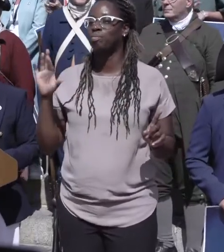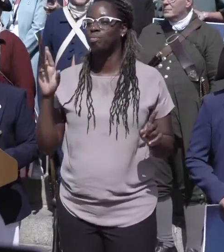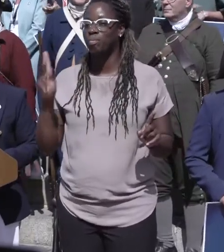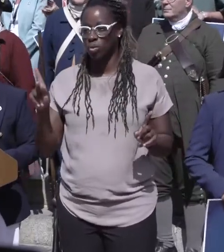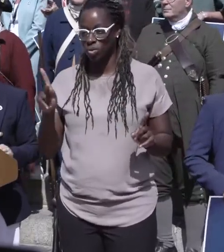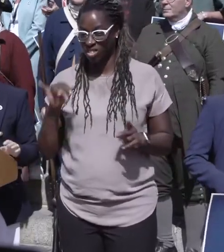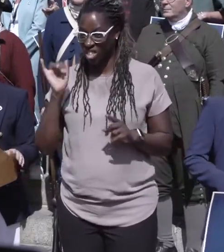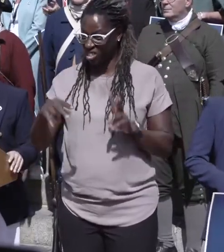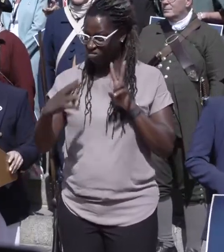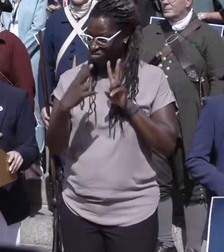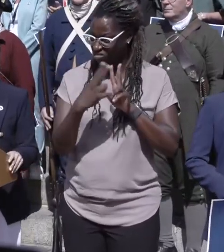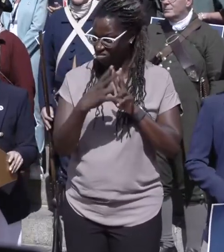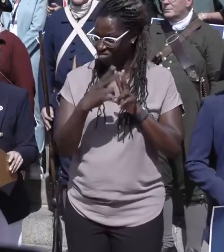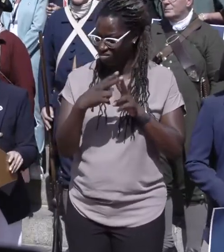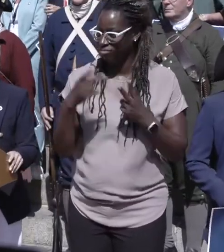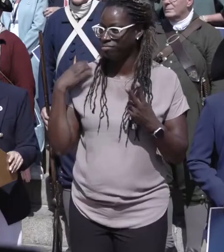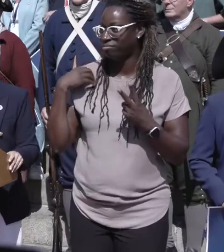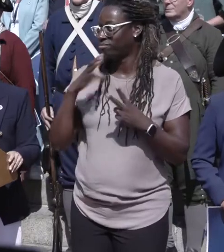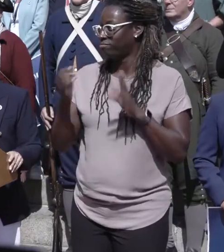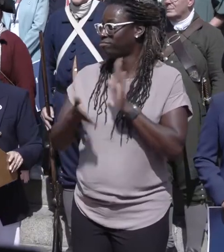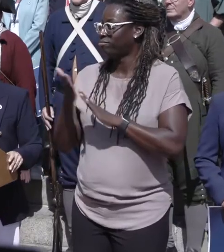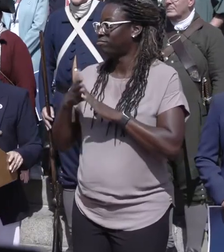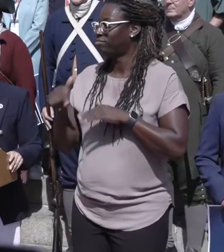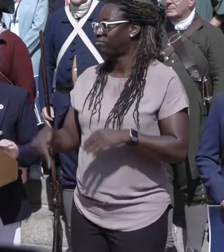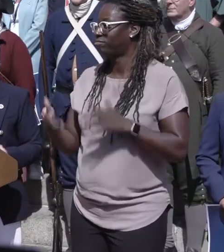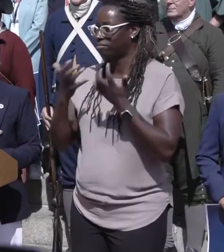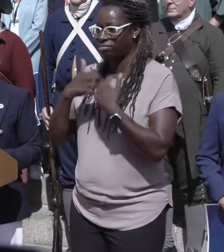Also from the 413. Also from the 413.